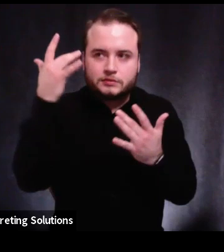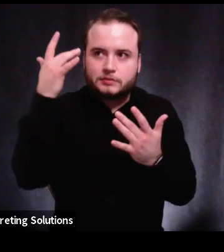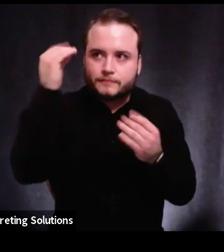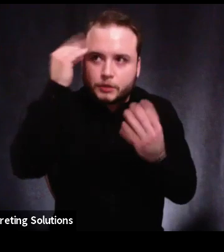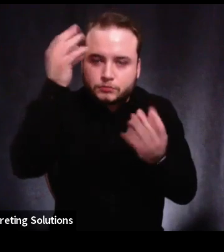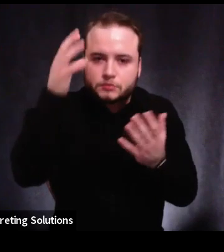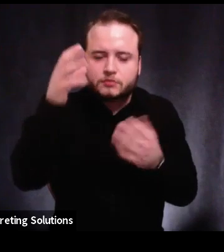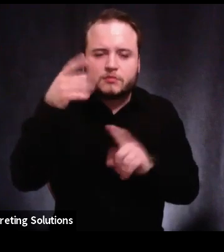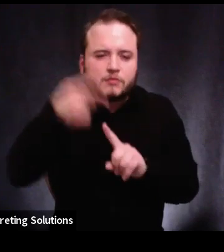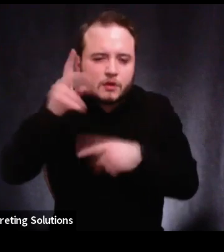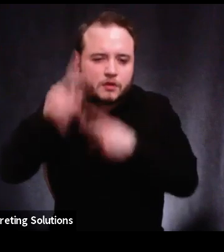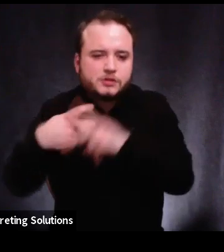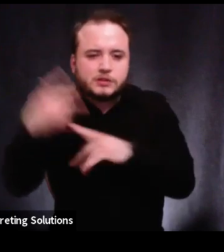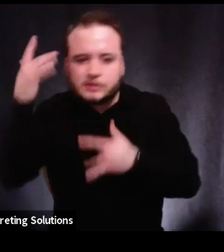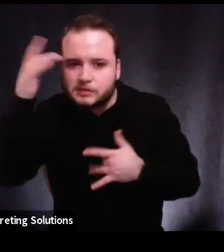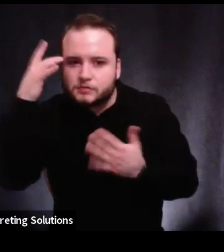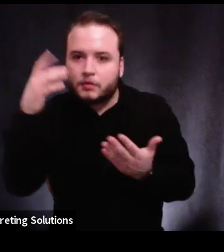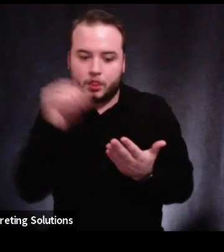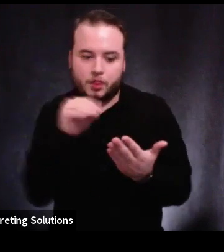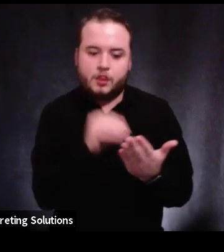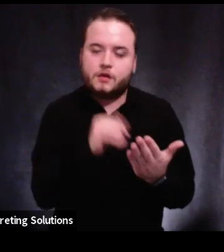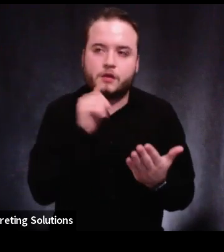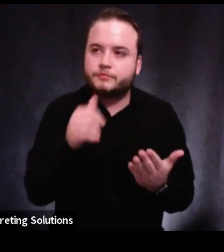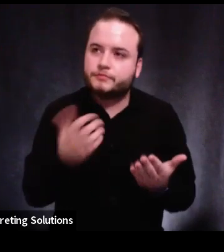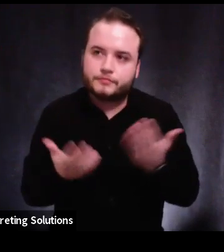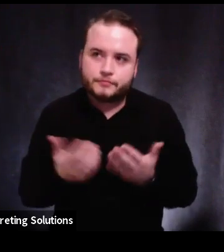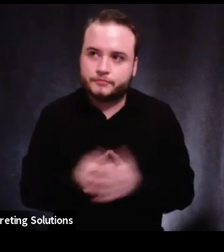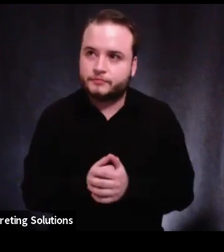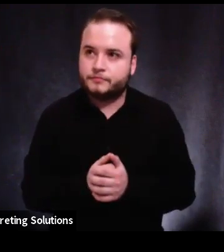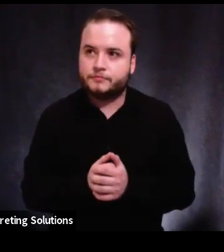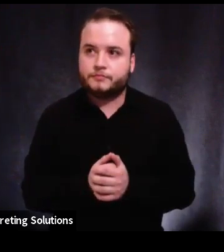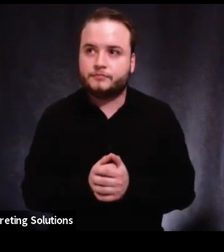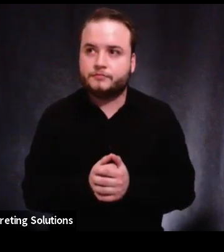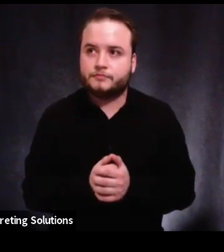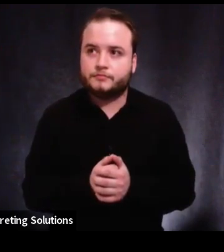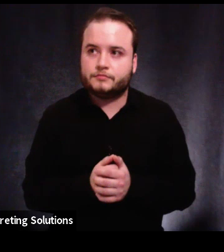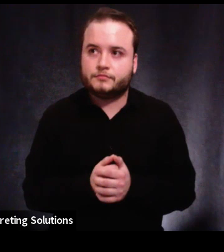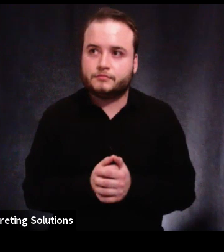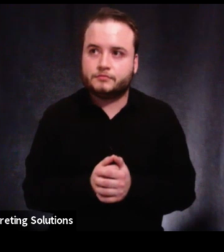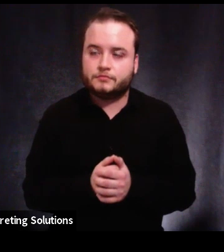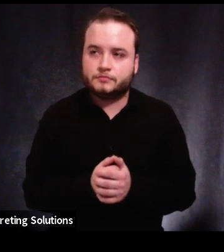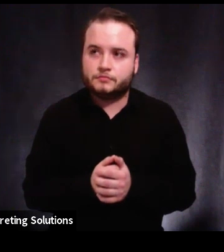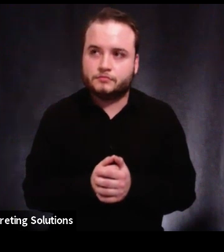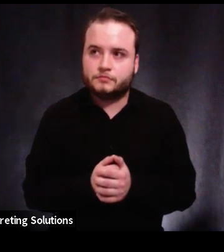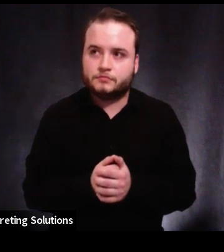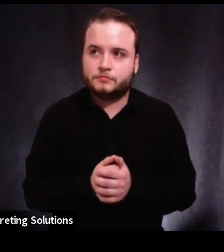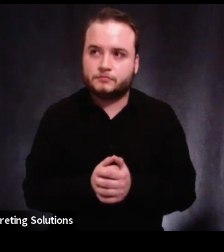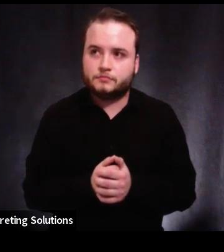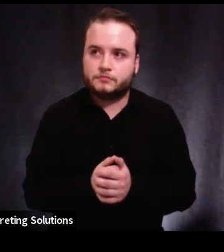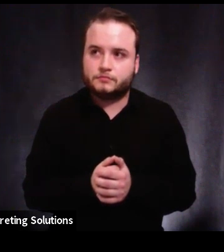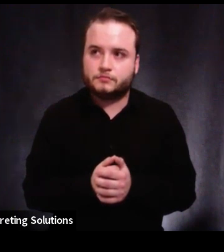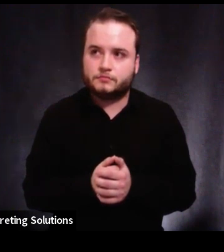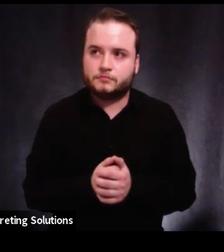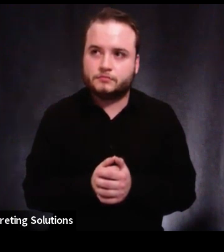looking at syndromic surveillance and looking at other indicators that can help us get a sense of the bigger